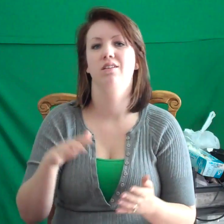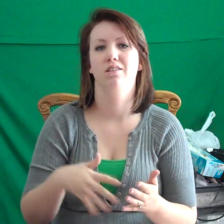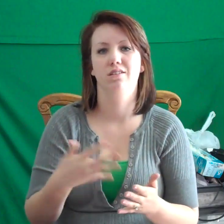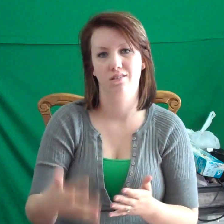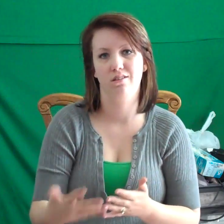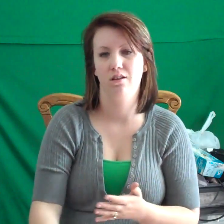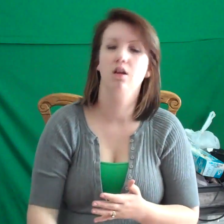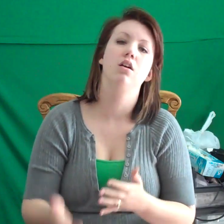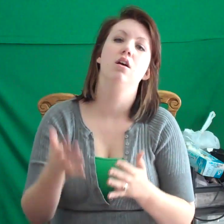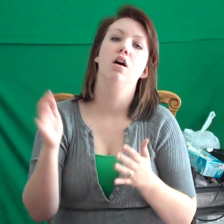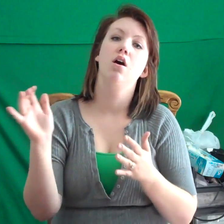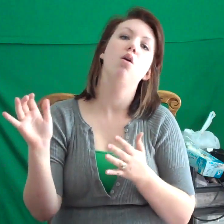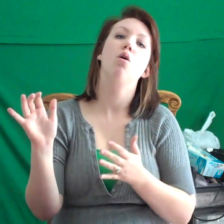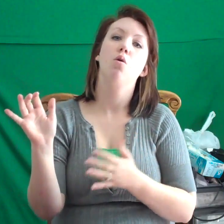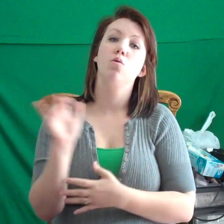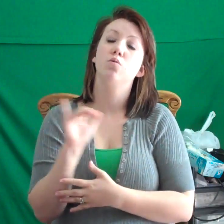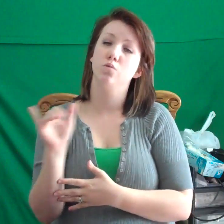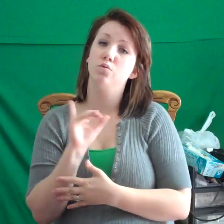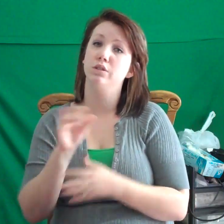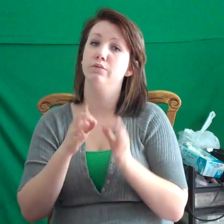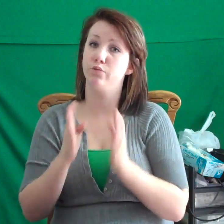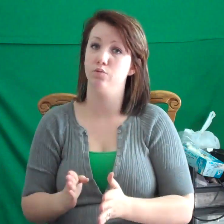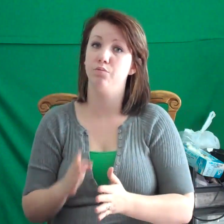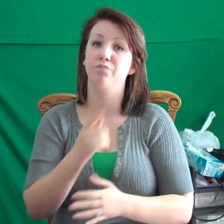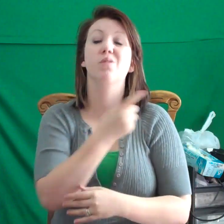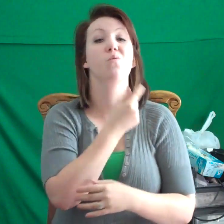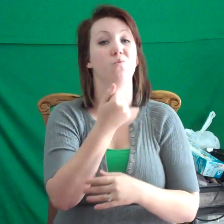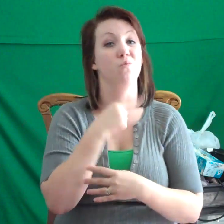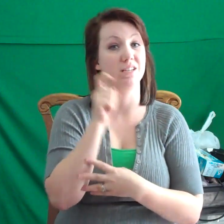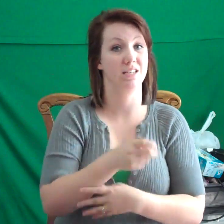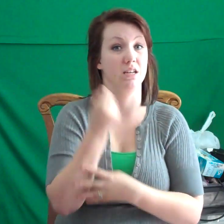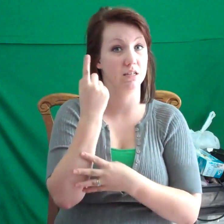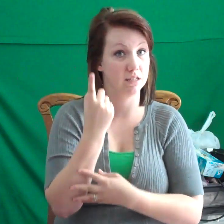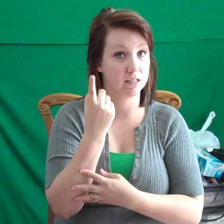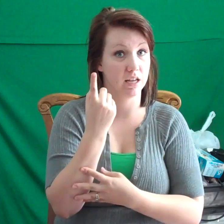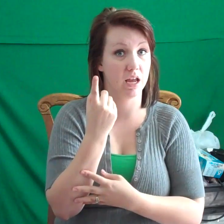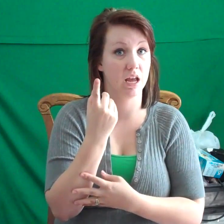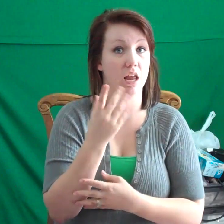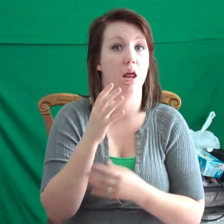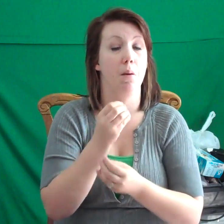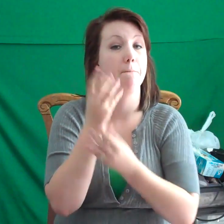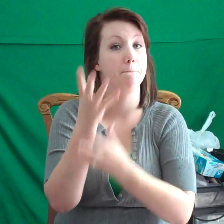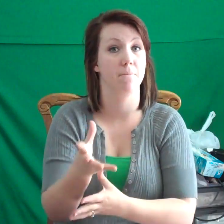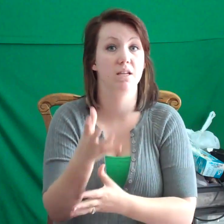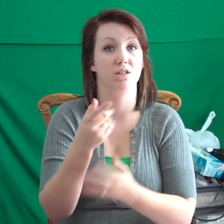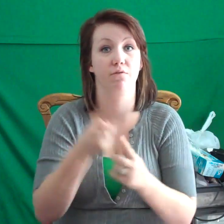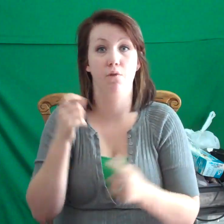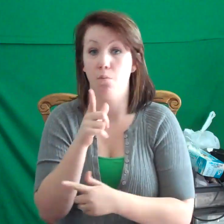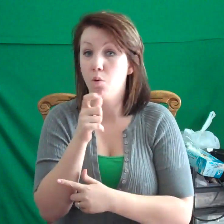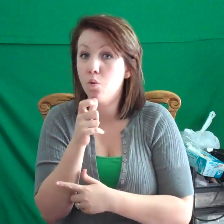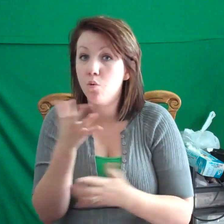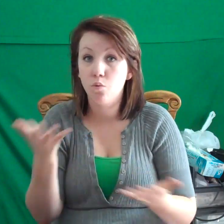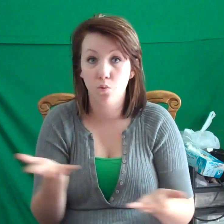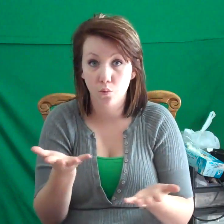as interpreters we need to understand the intent of the message from who it's coming. So if a deaf person